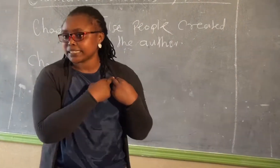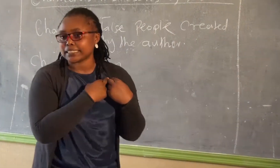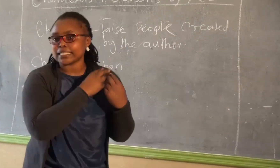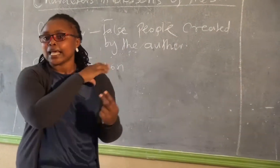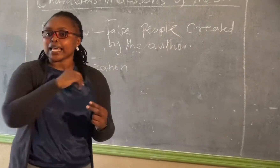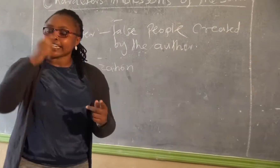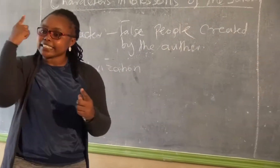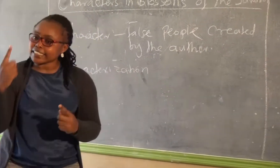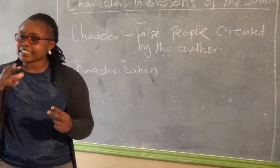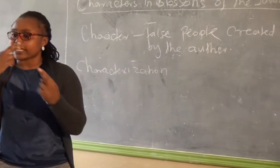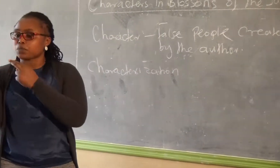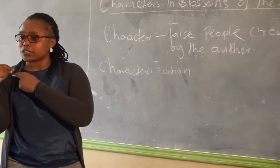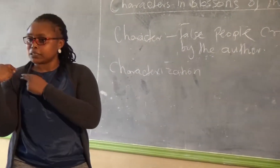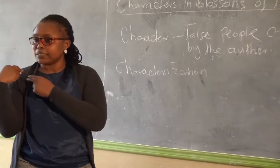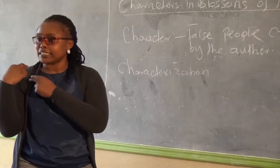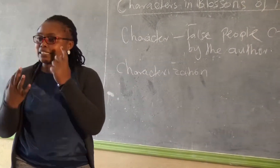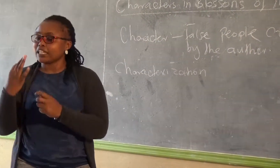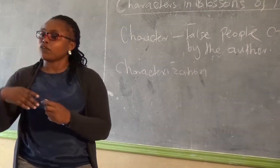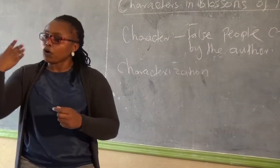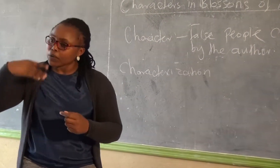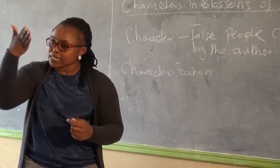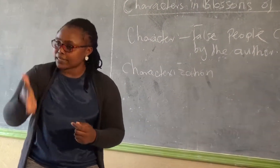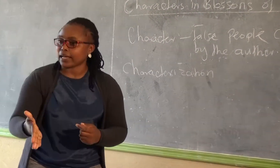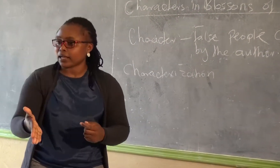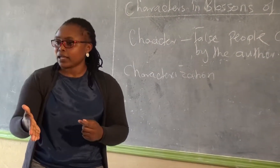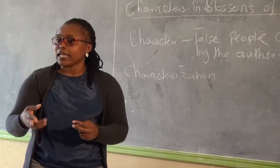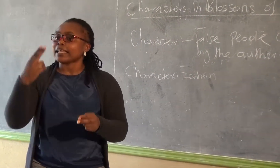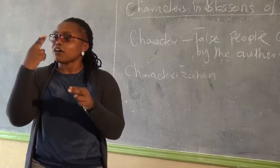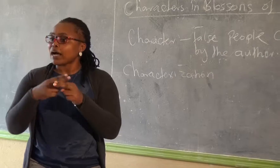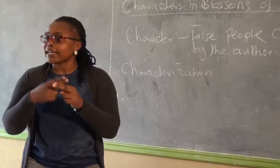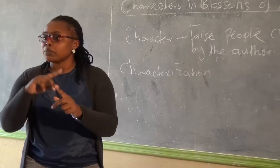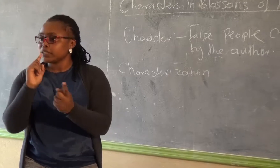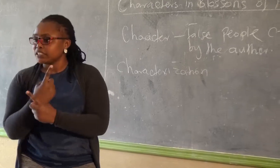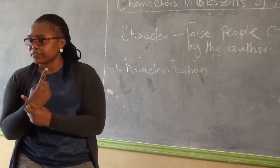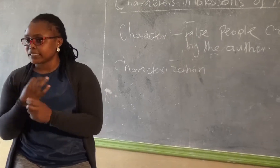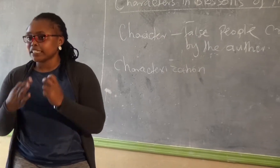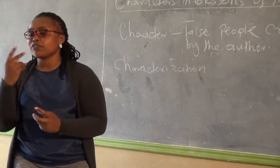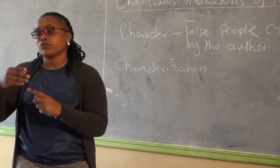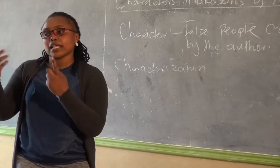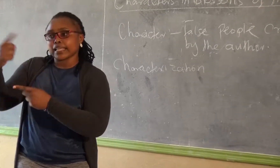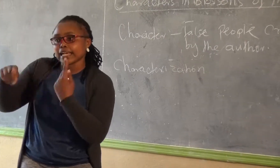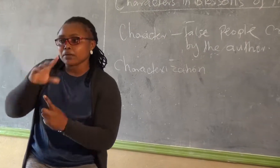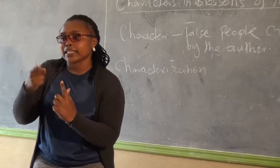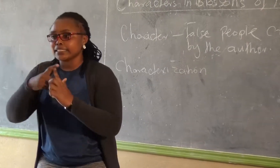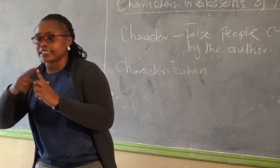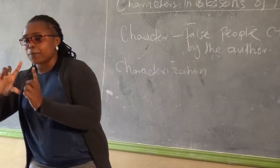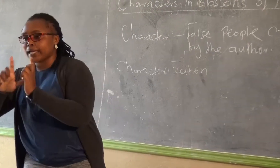responsibilities, and each responsibility, if always there, they have a name different. If they come then disappear